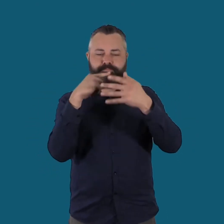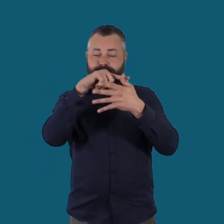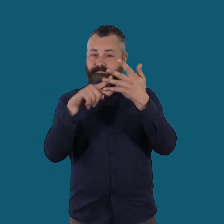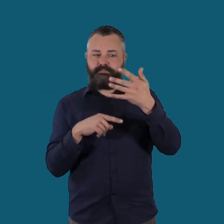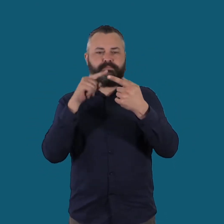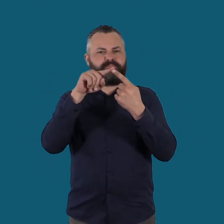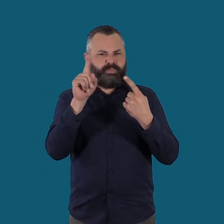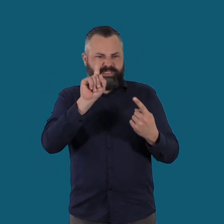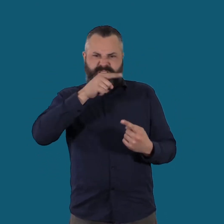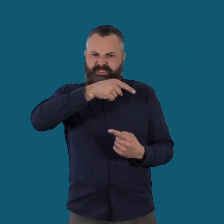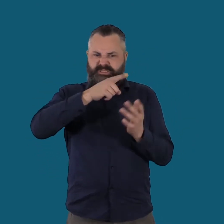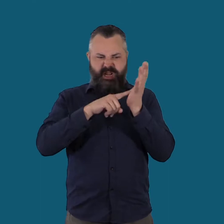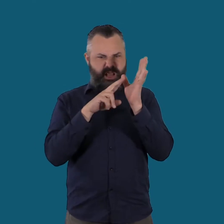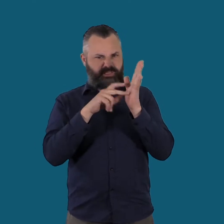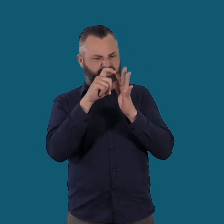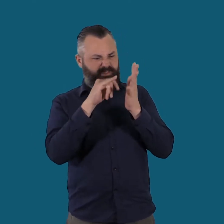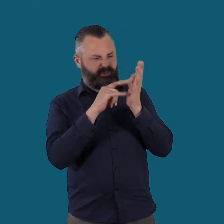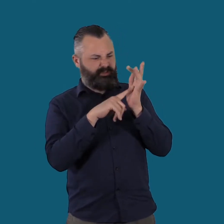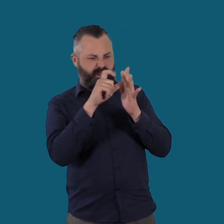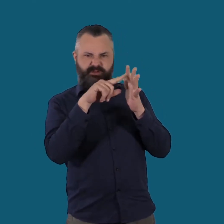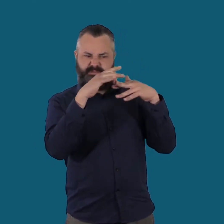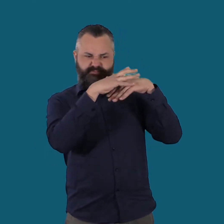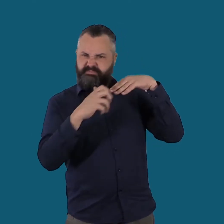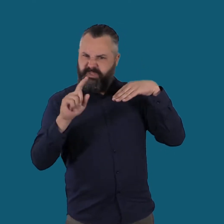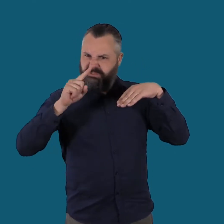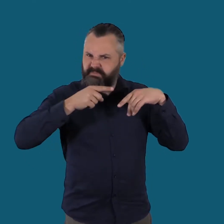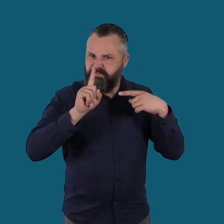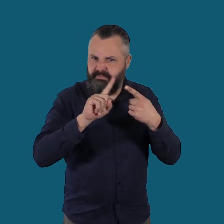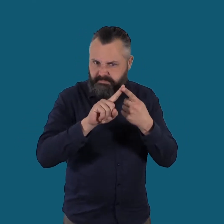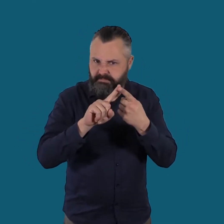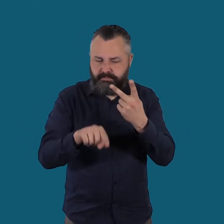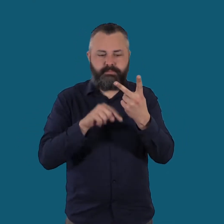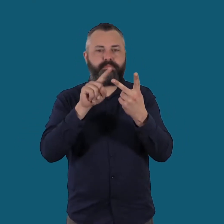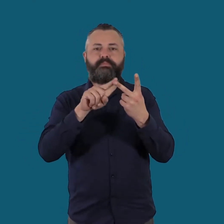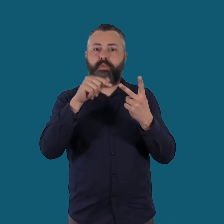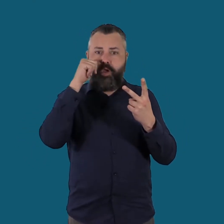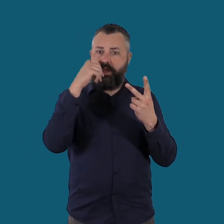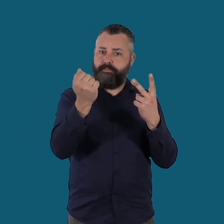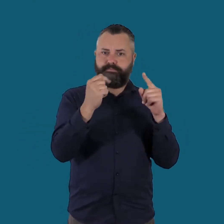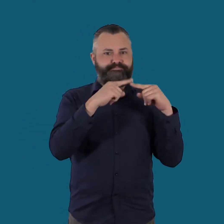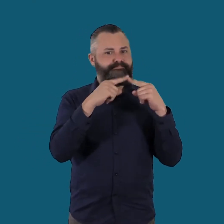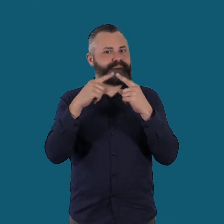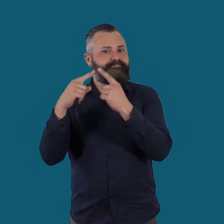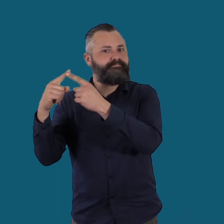I will outline the following aspects, which will include 1. What a landslide is. 2. Different types of